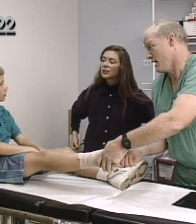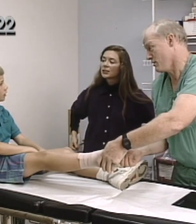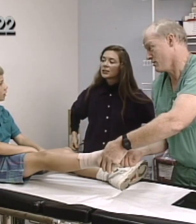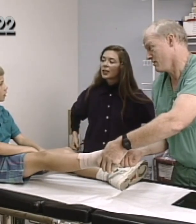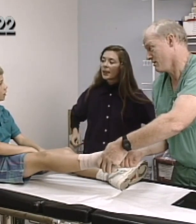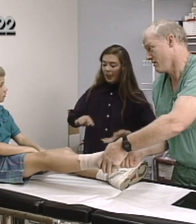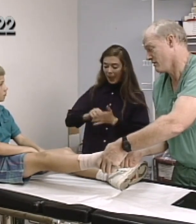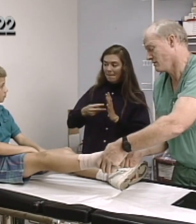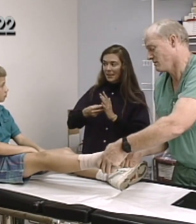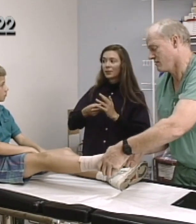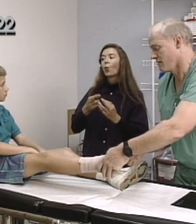rest.